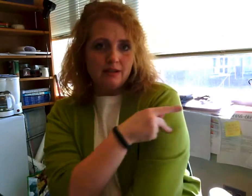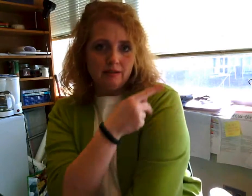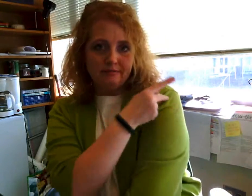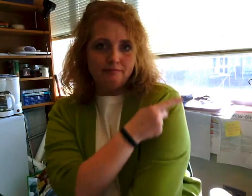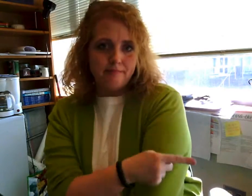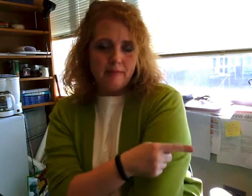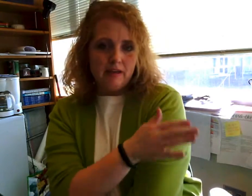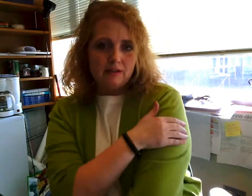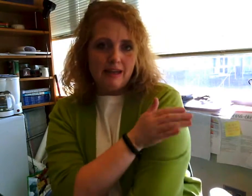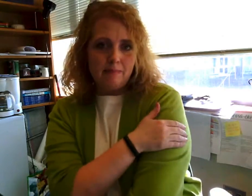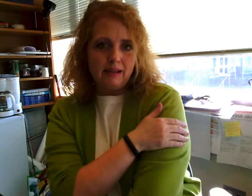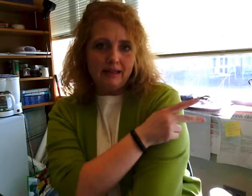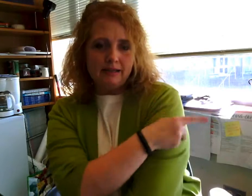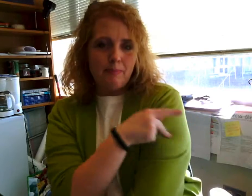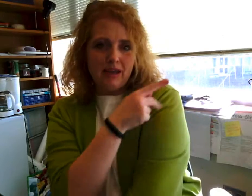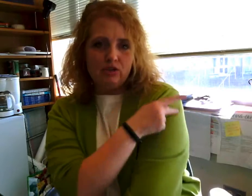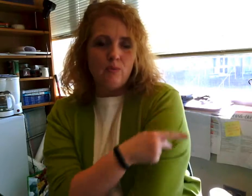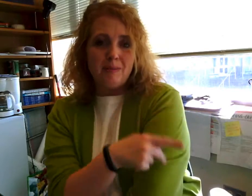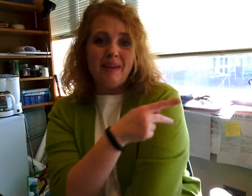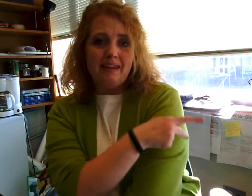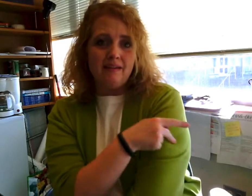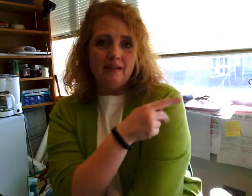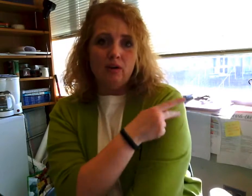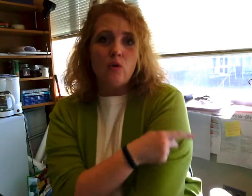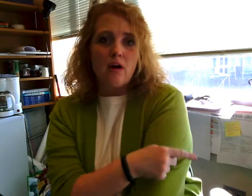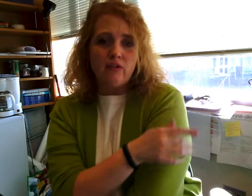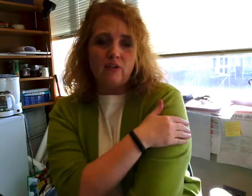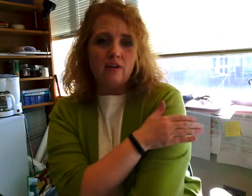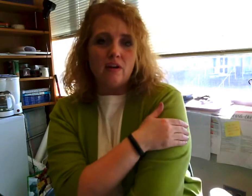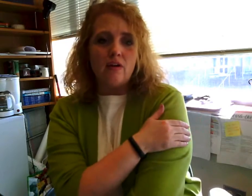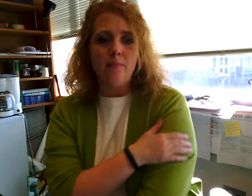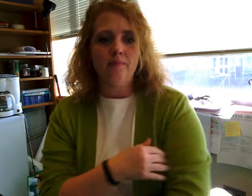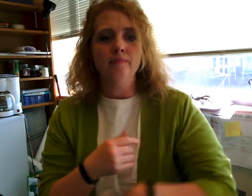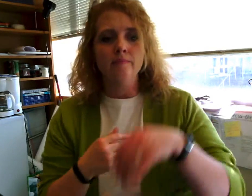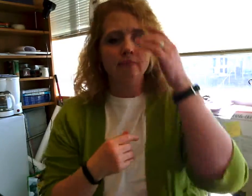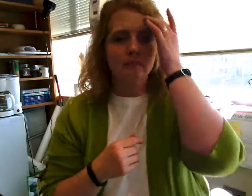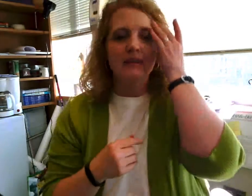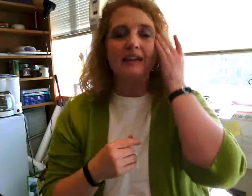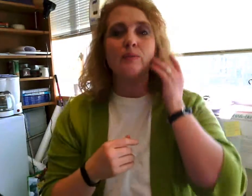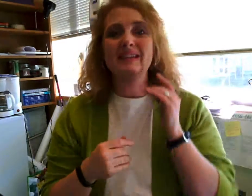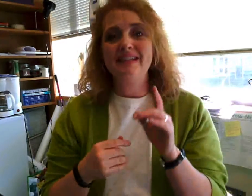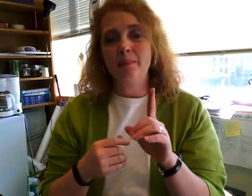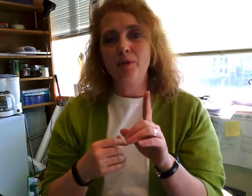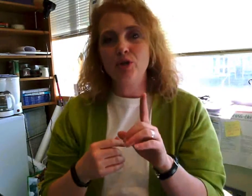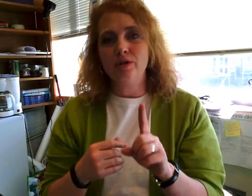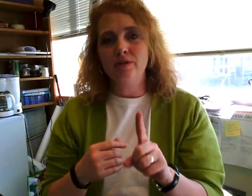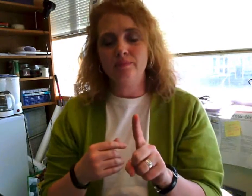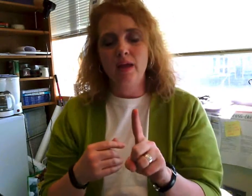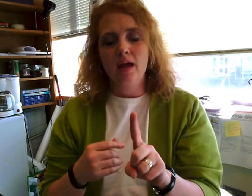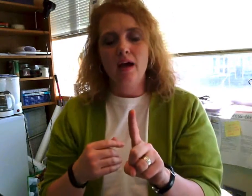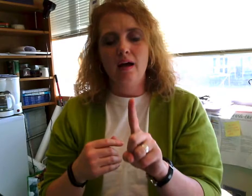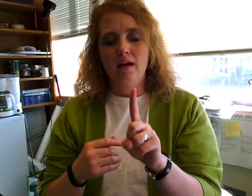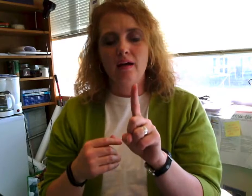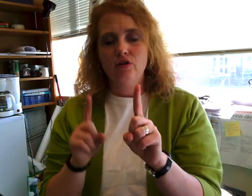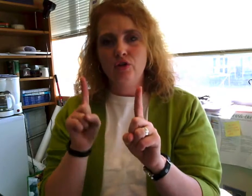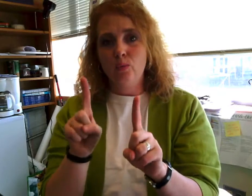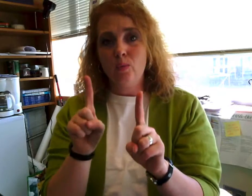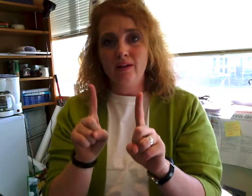patient. The same place, patient with a P, cross on the arm. Next one is temperature. Two